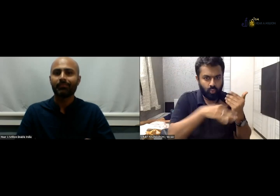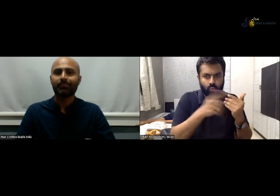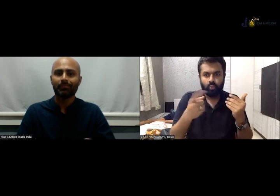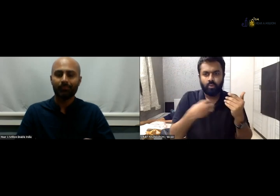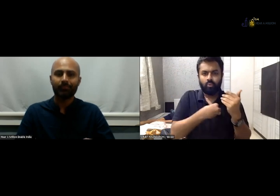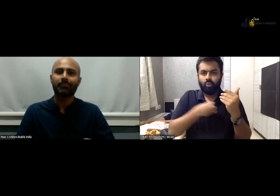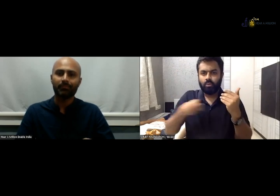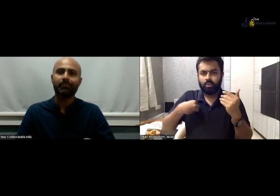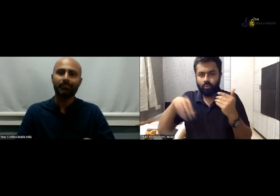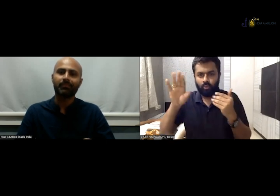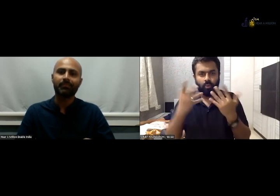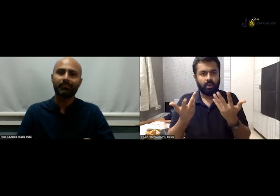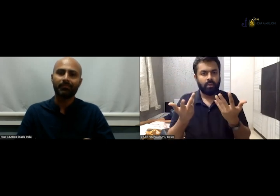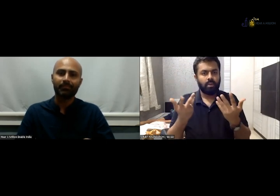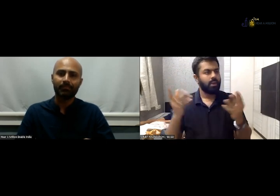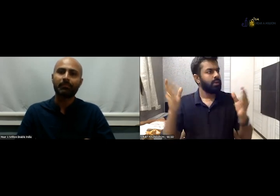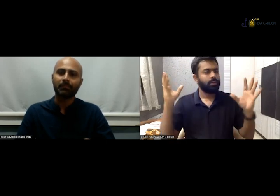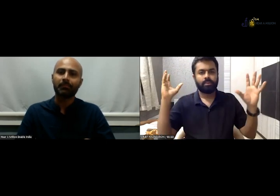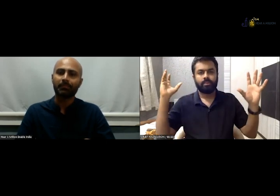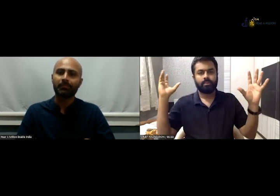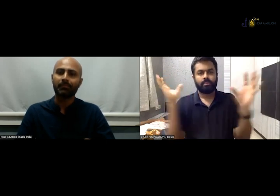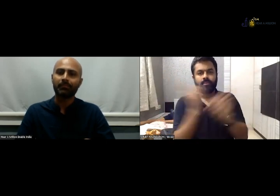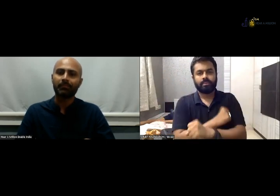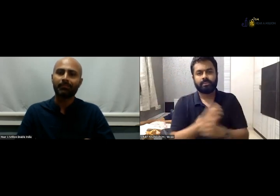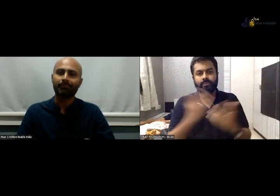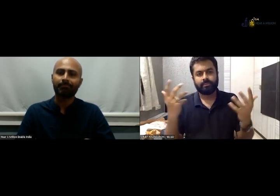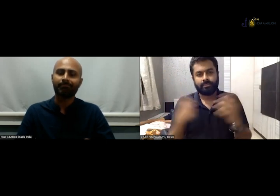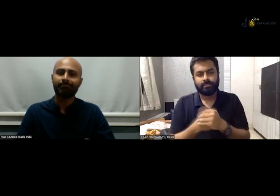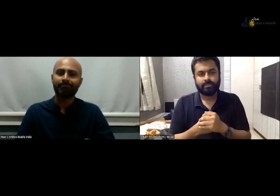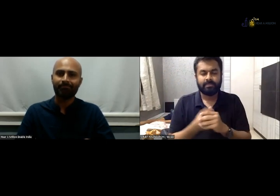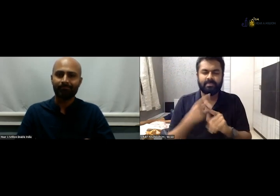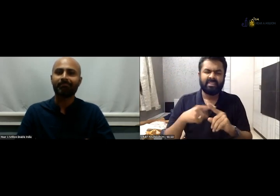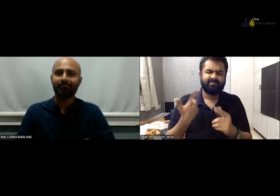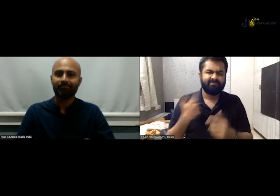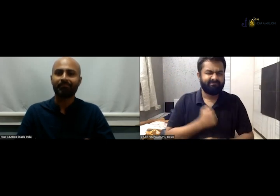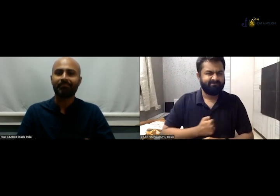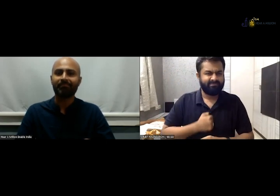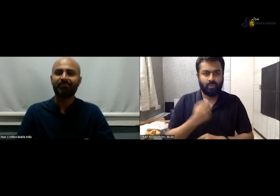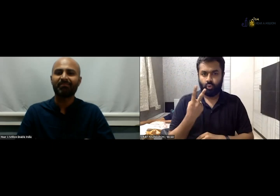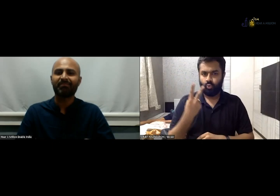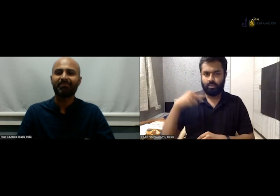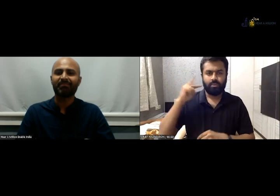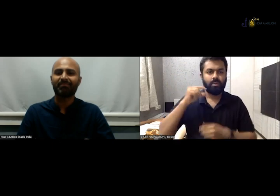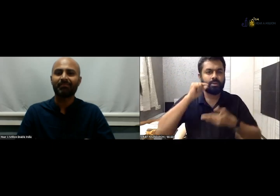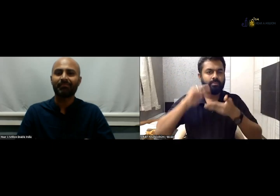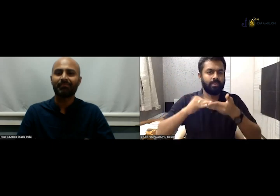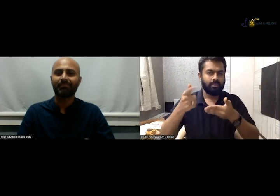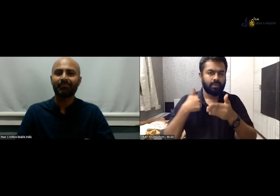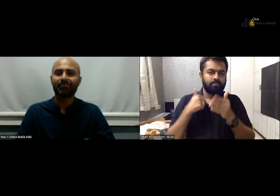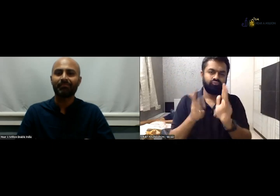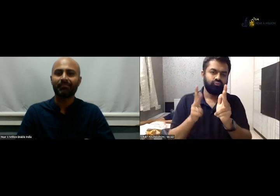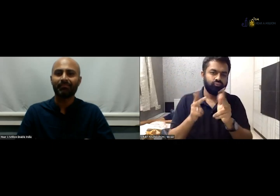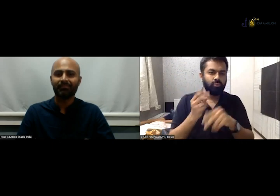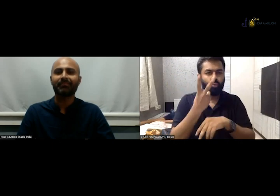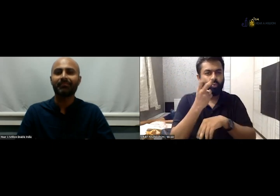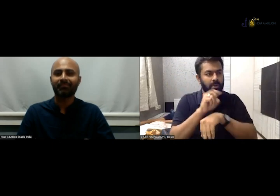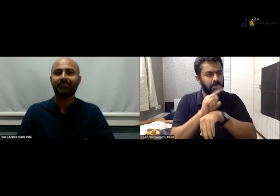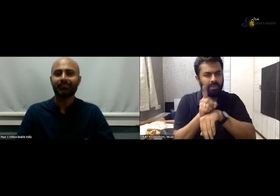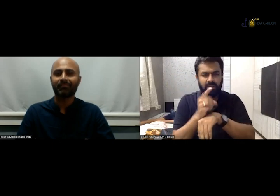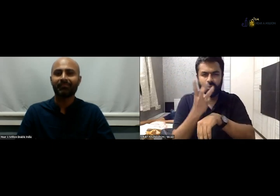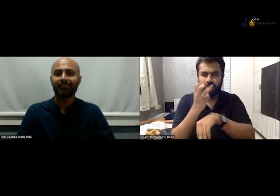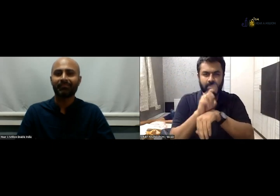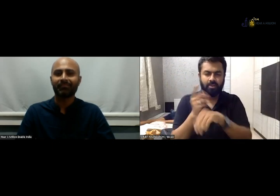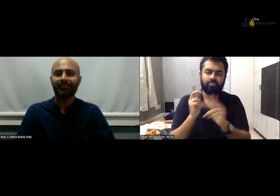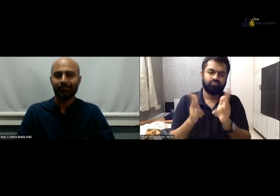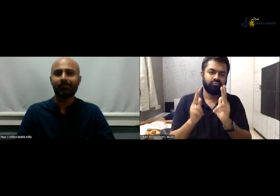is a deaf lawyer. And there are some students who want to do doctorate and would like to become a scientist, but I feel so sorry. And